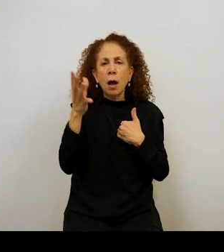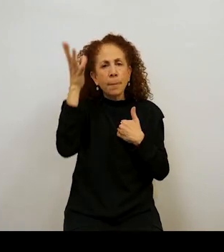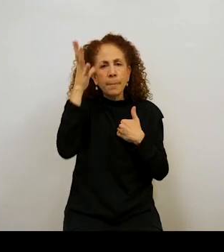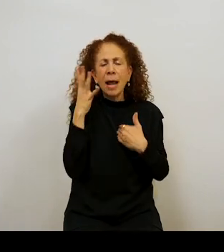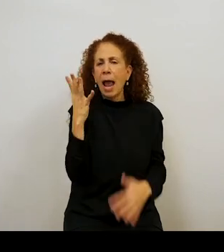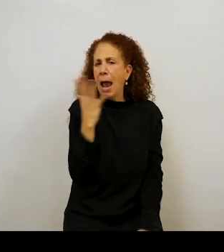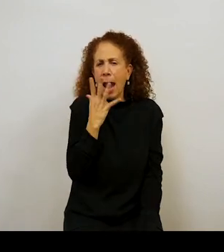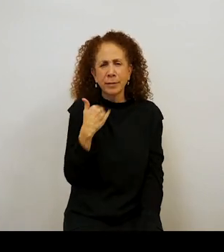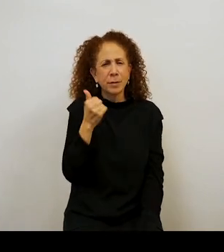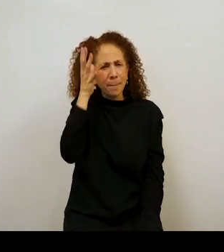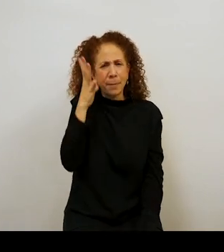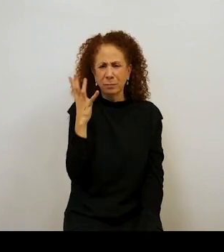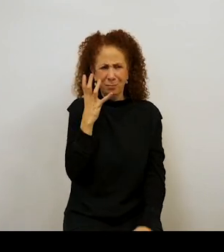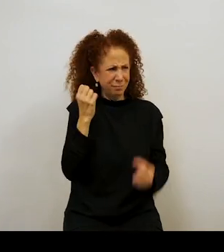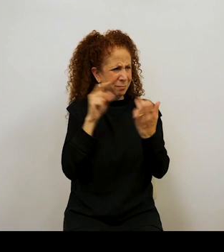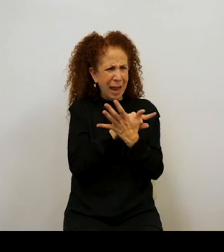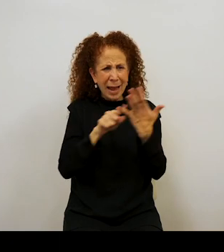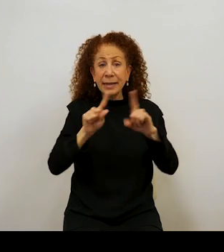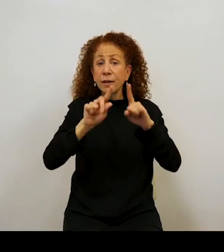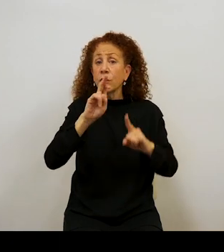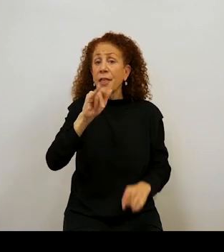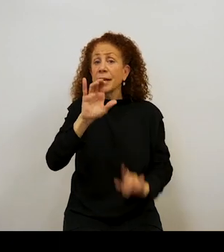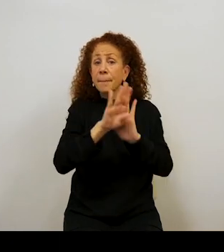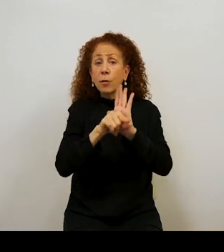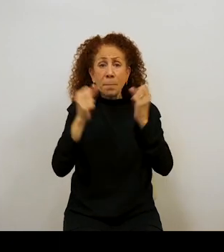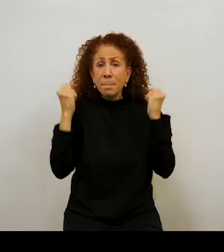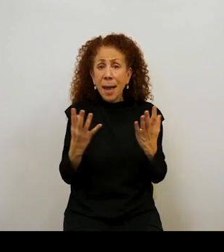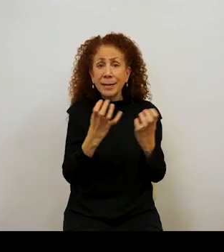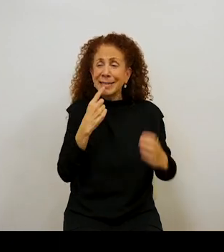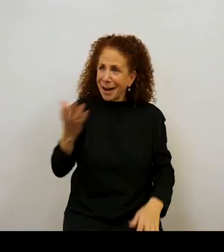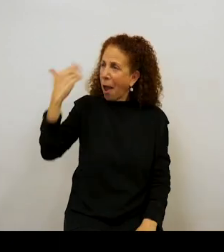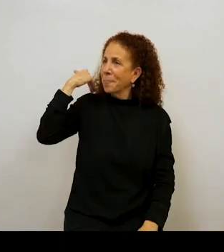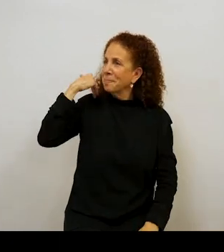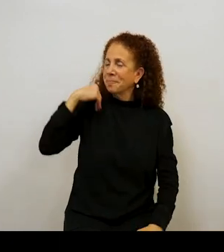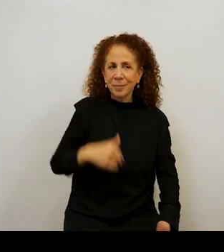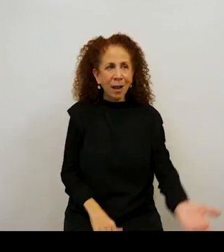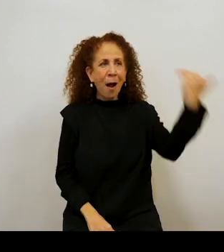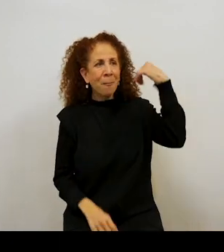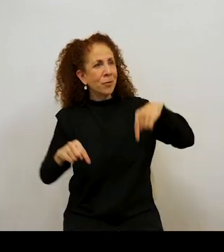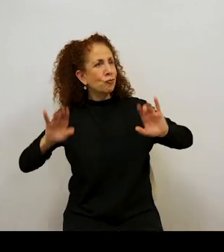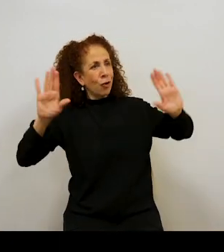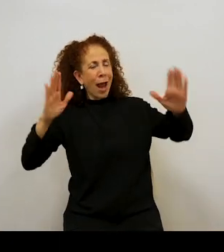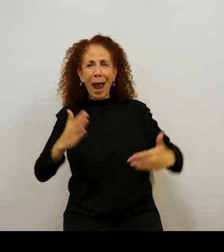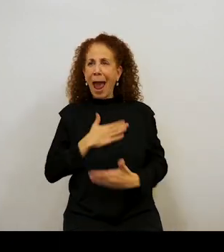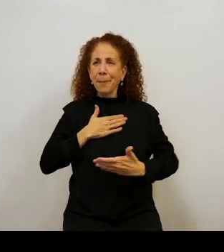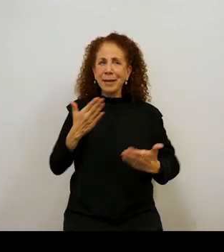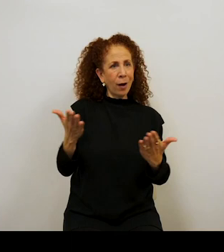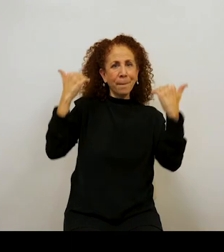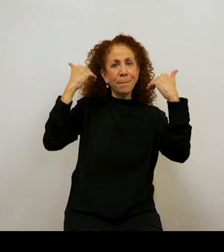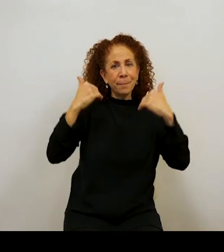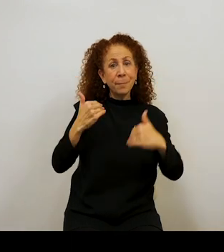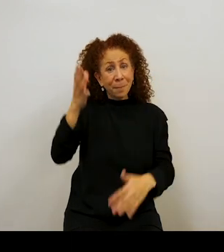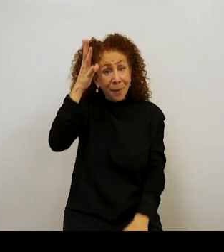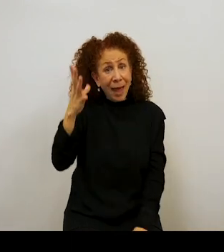looking. Young men of all ethnic backgrounds saying, come here. This is great, we're so happy. And literally you have